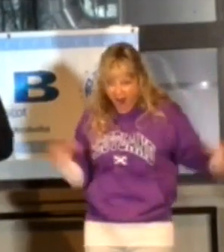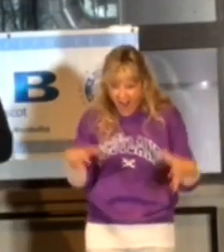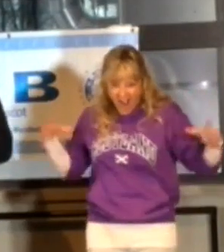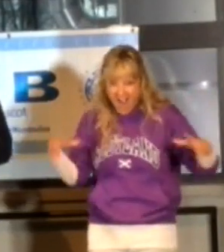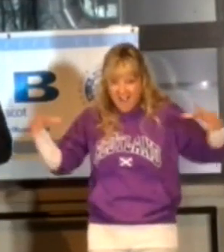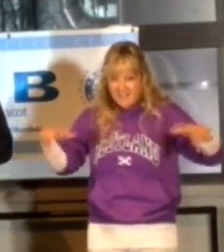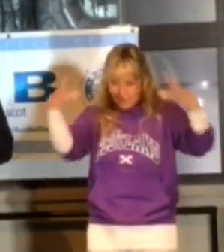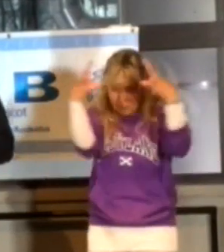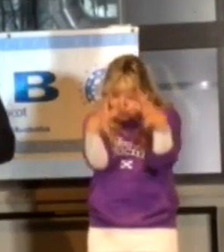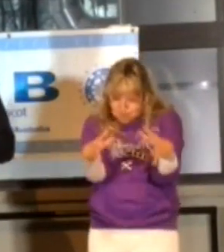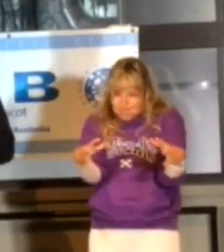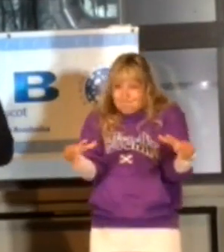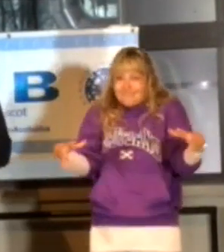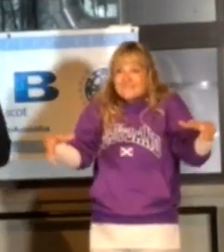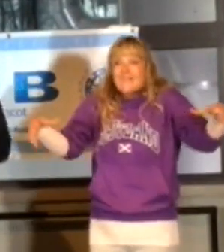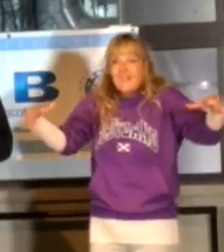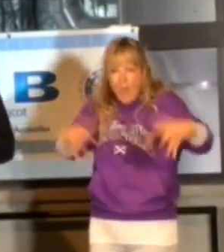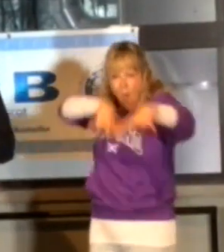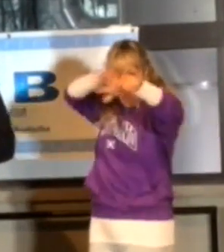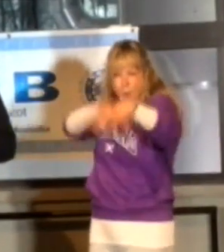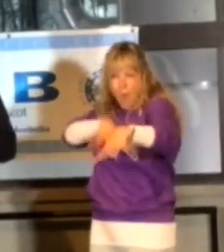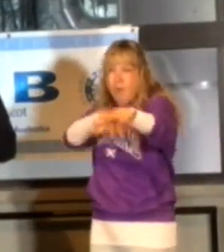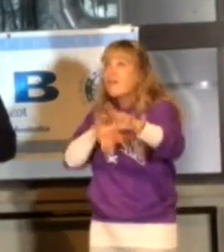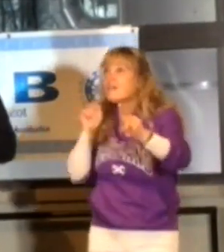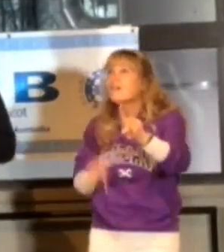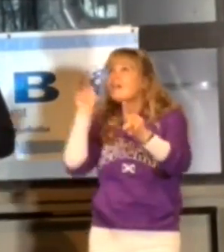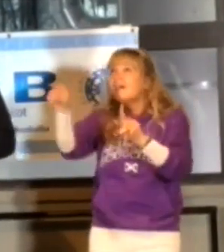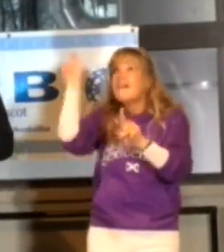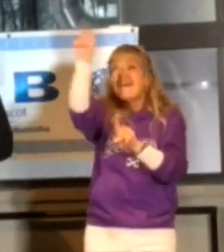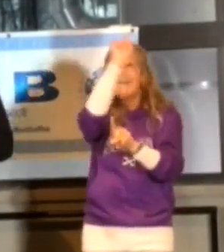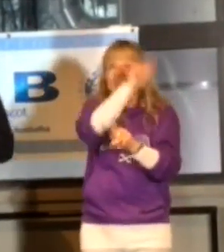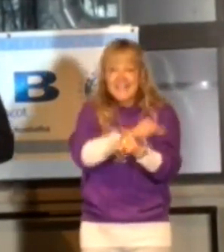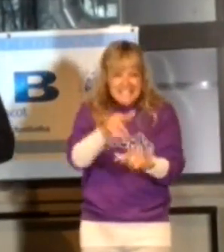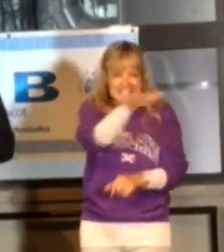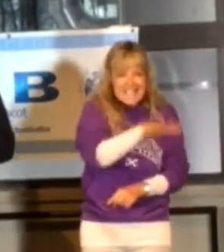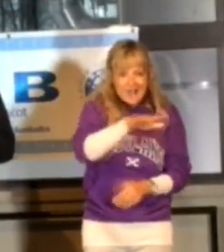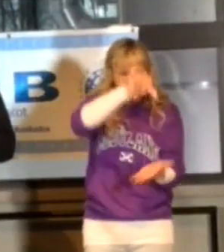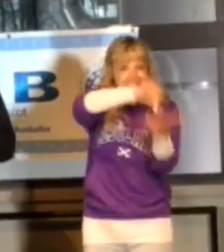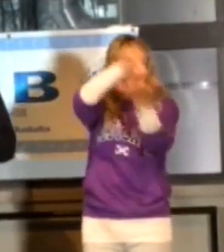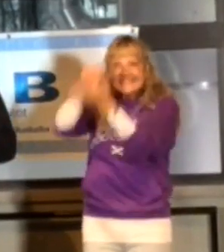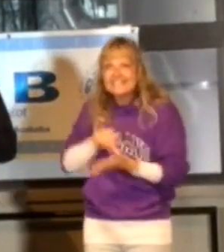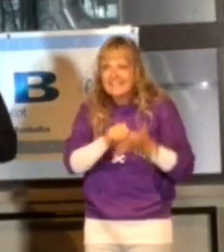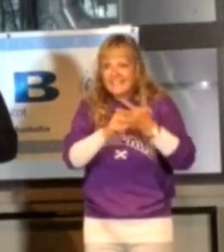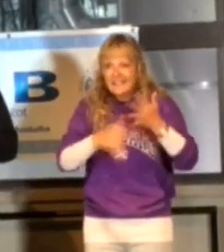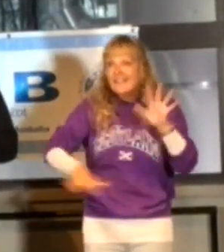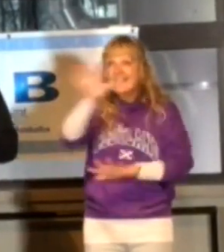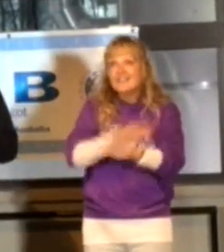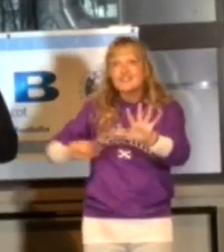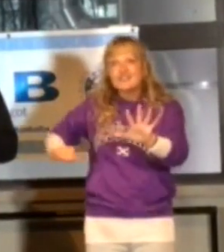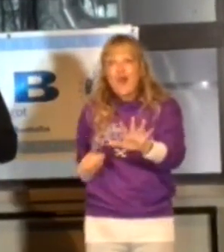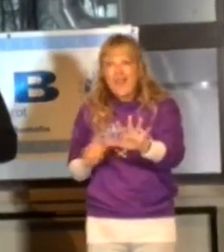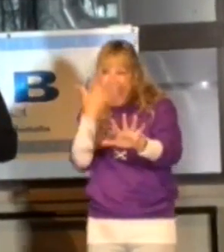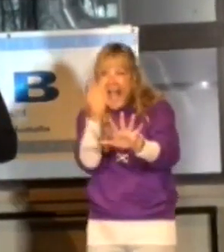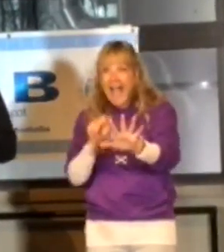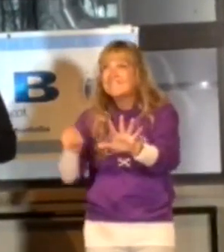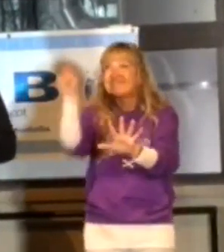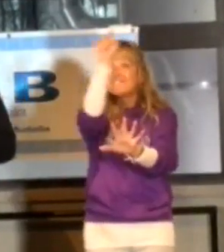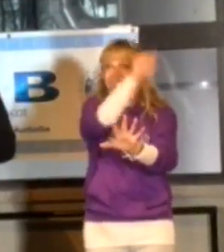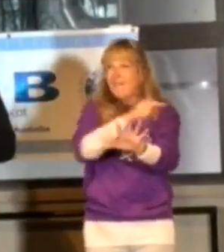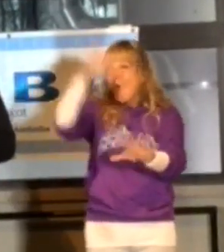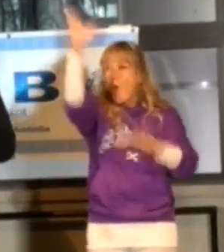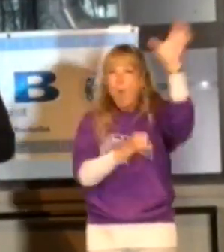of thousands, in every city, in every town, across the length and breadth of